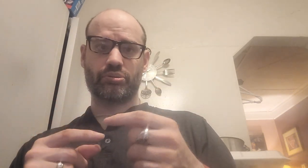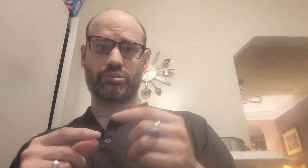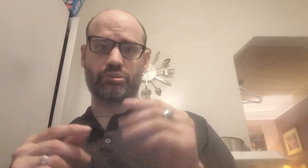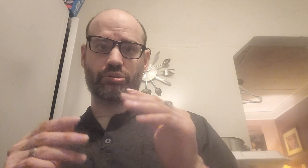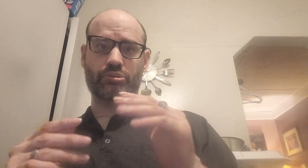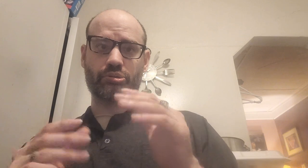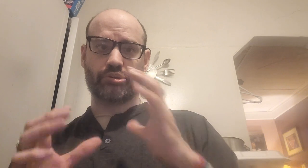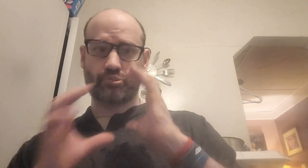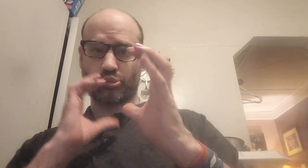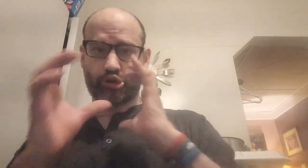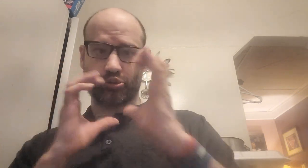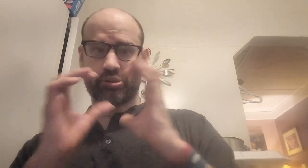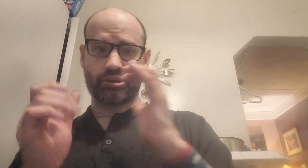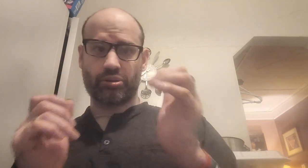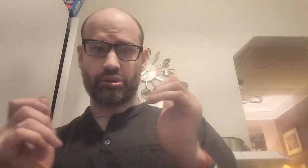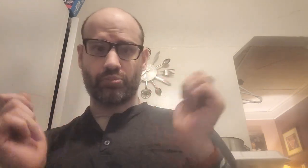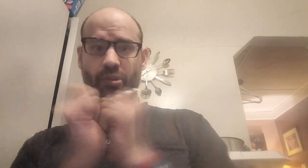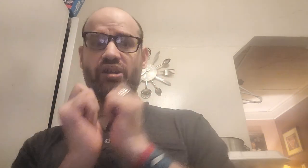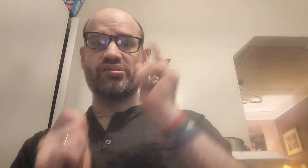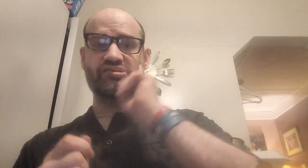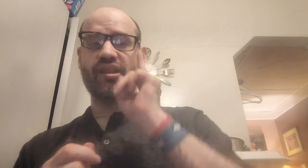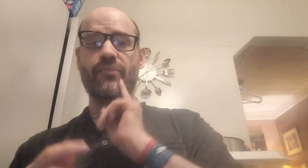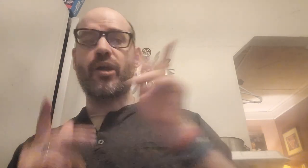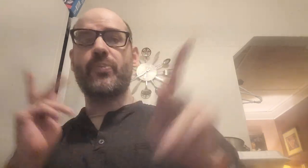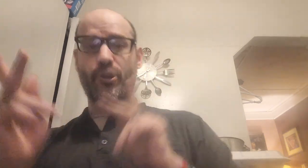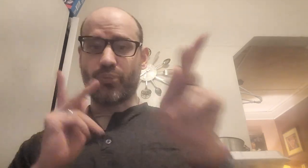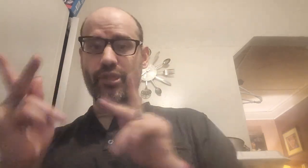communicate with deaf people.